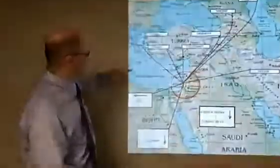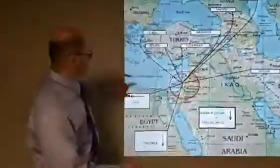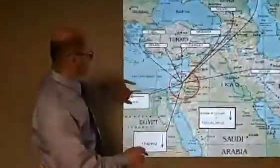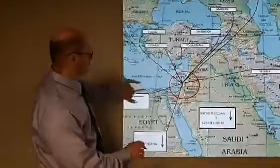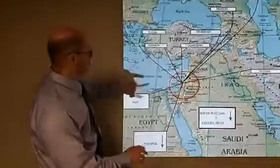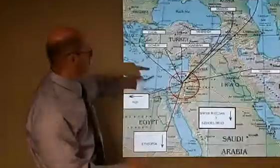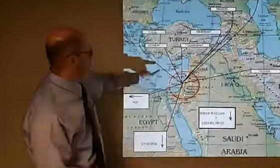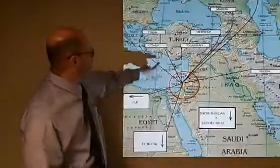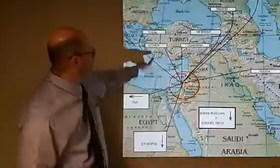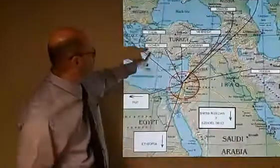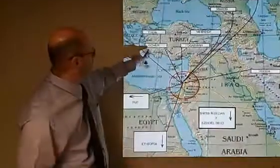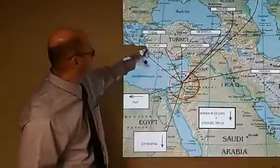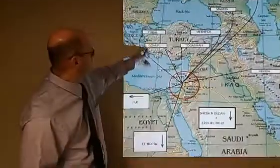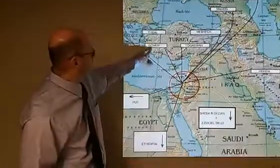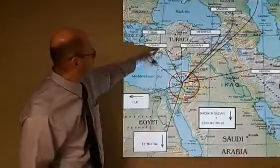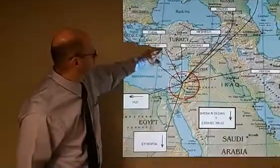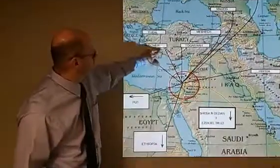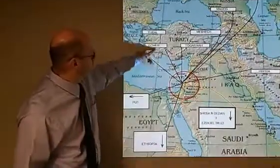Okay, let's look. Here's Gomer.